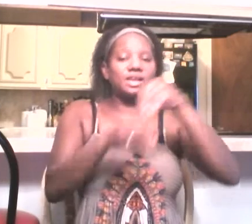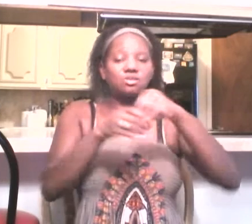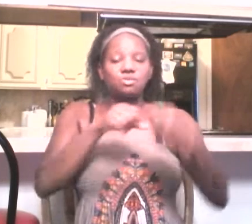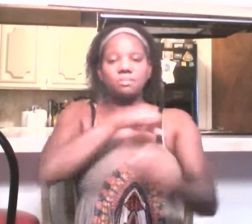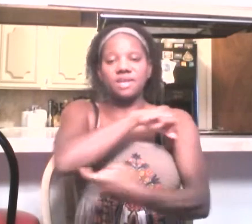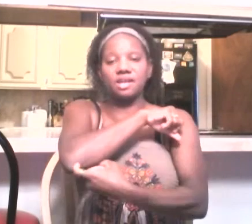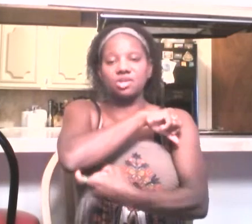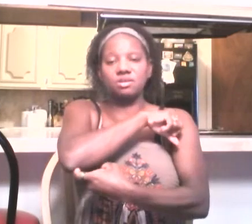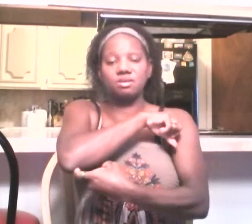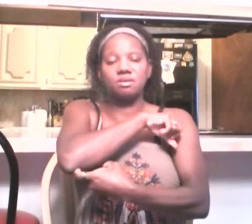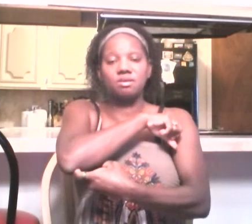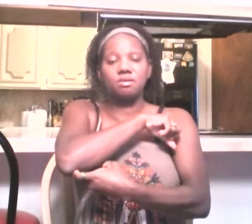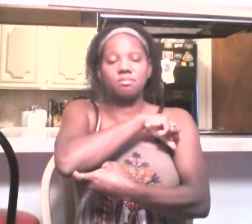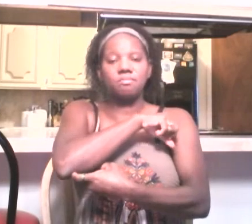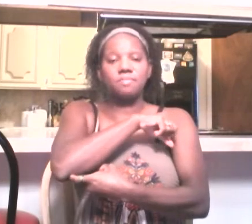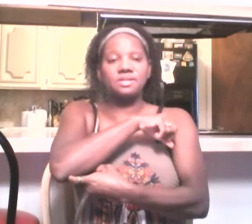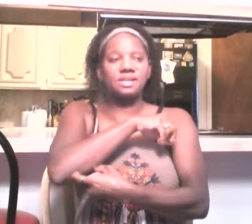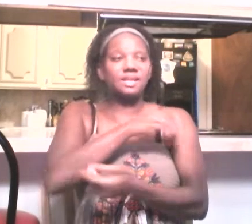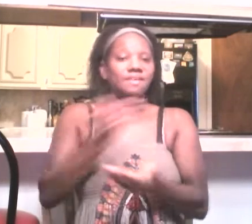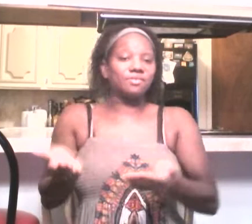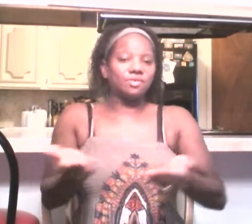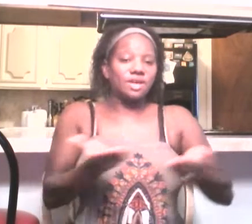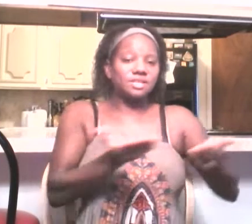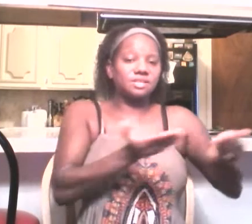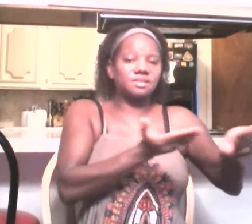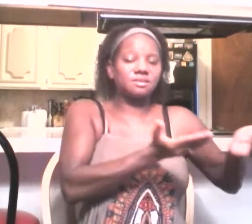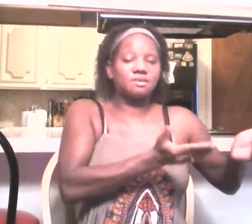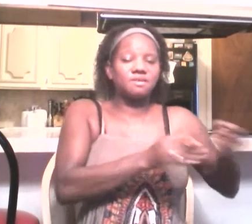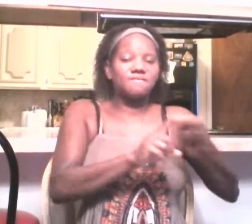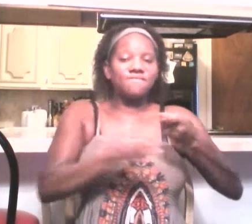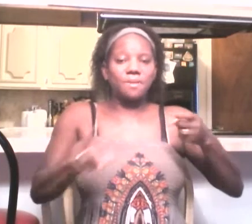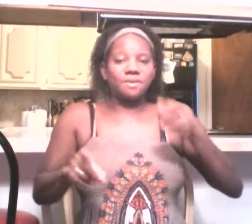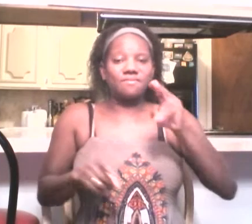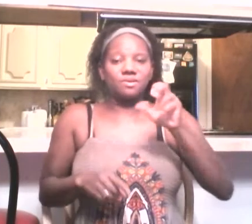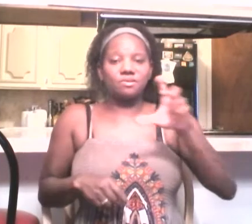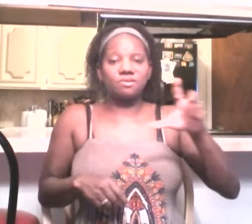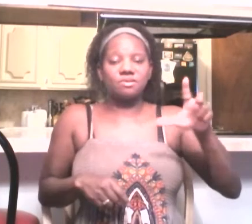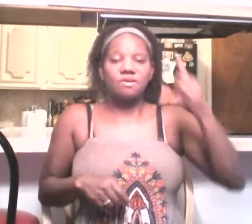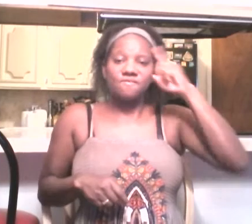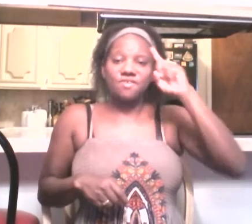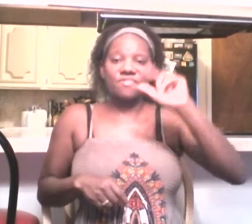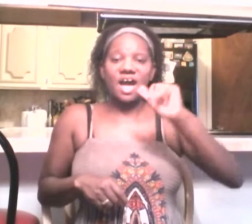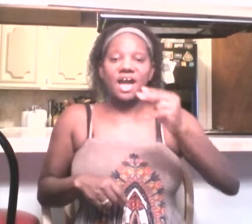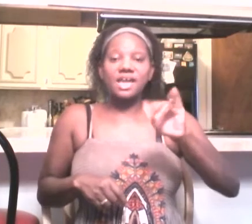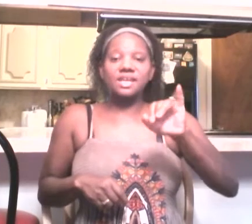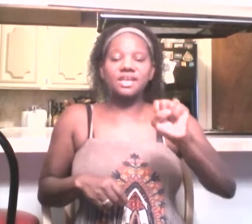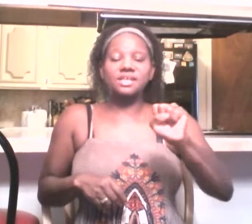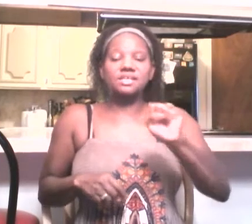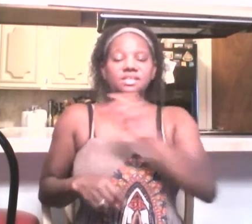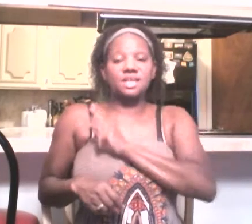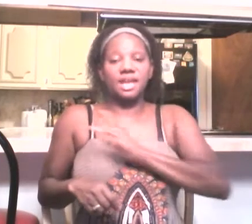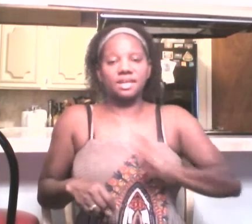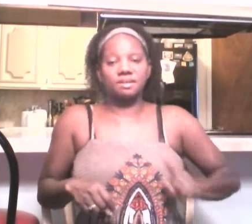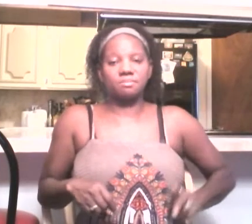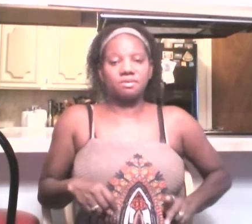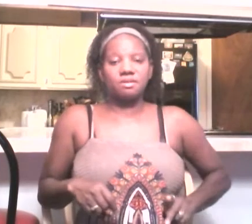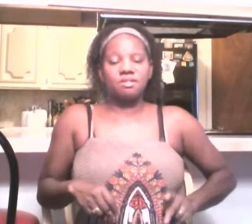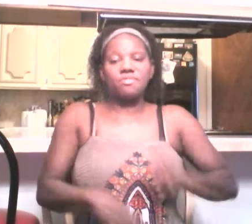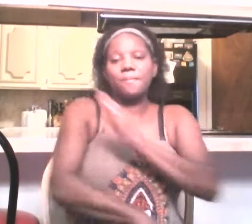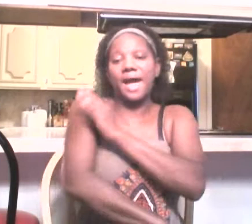into temptation, but deliver us from evil. For thine is the kingdom, the